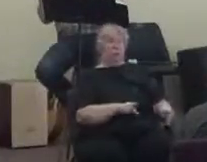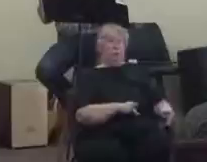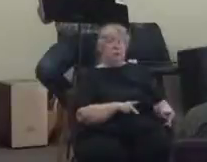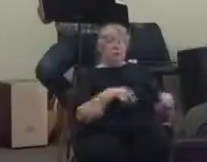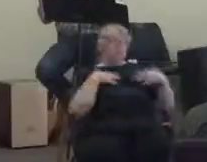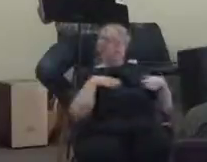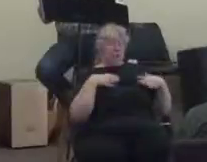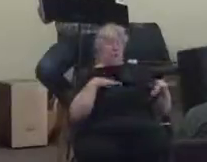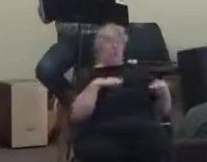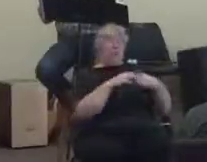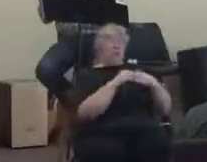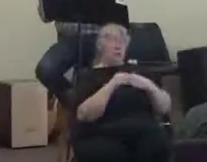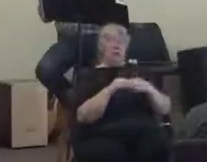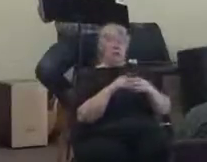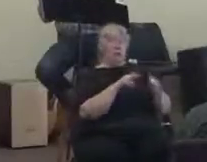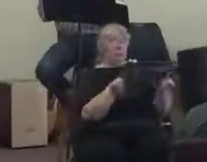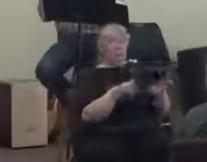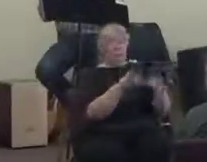go.